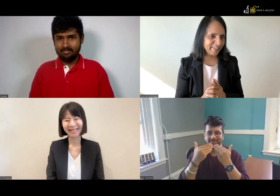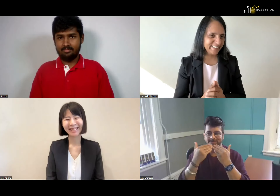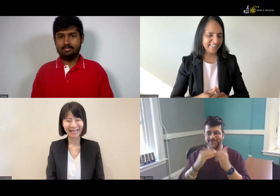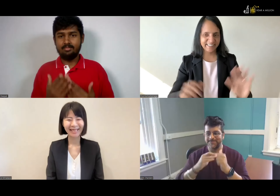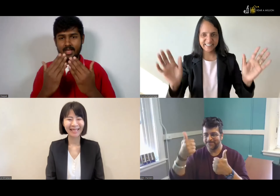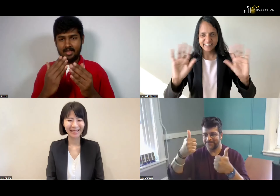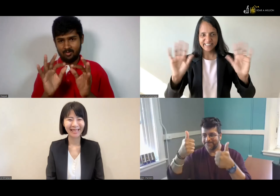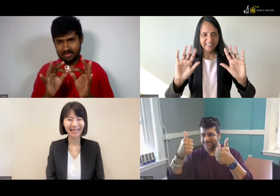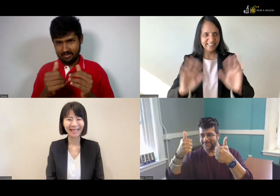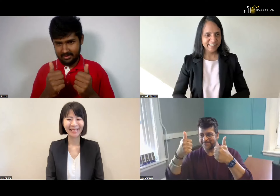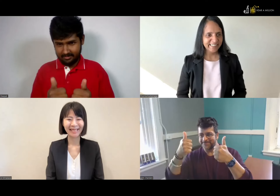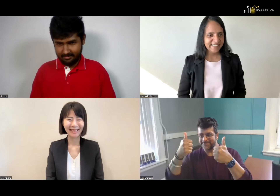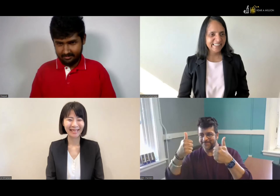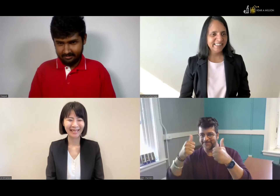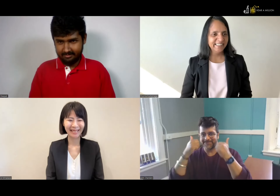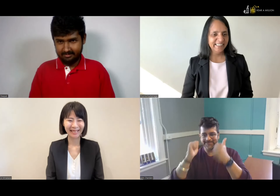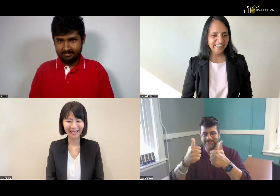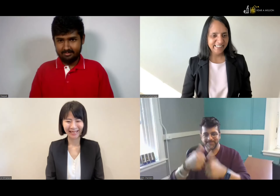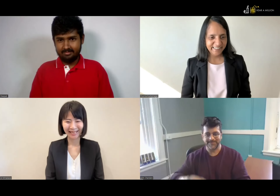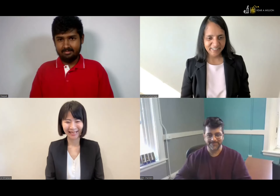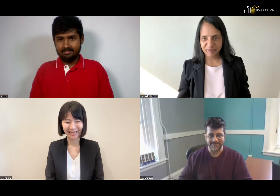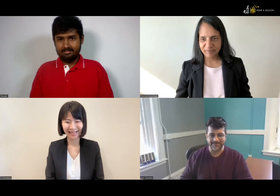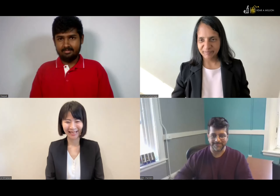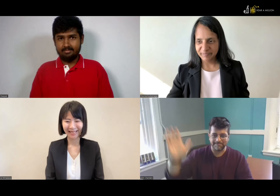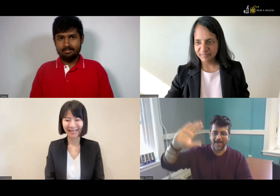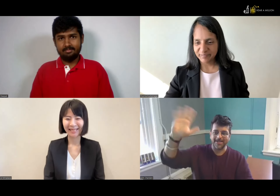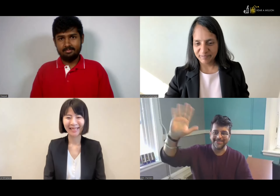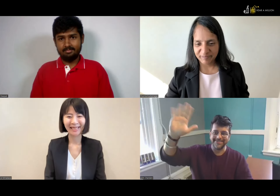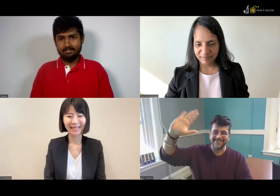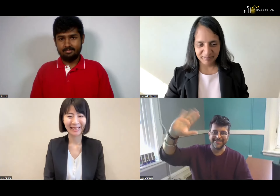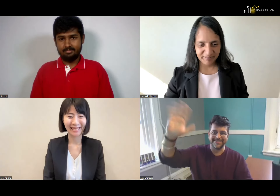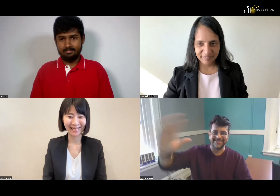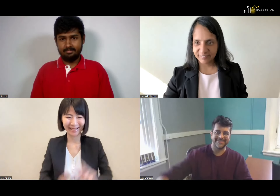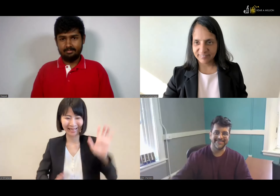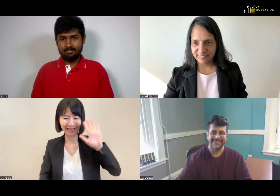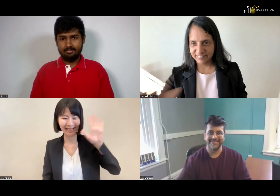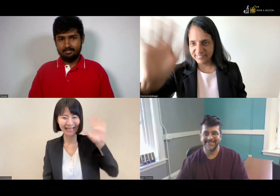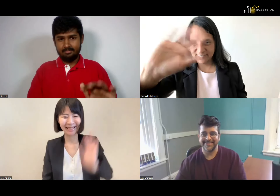the interpreters. Thank you so much. Bye bye.